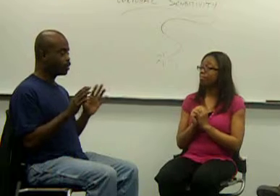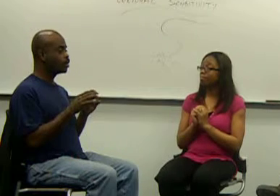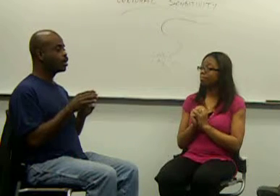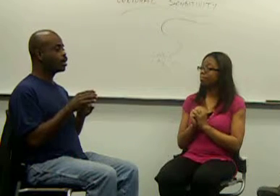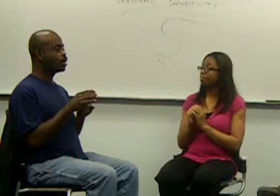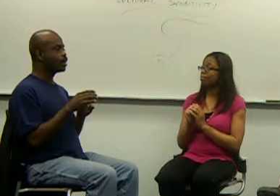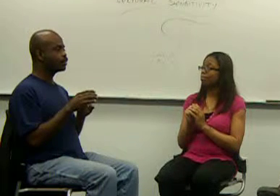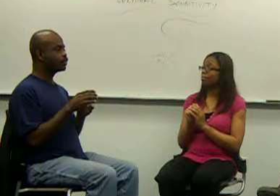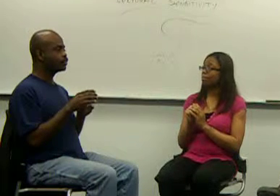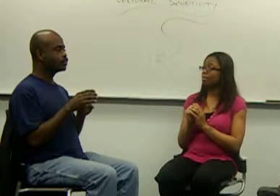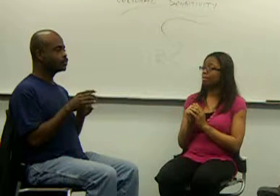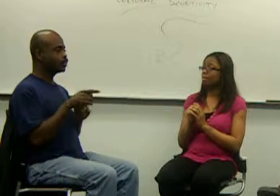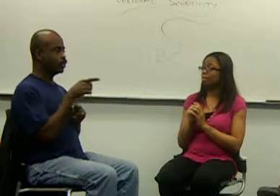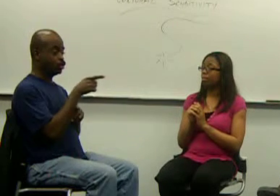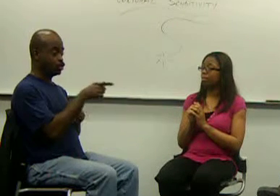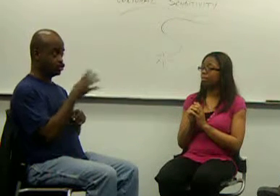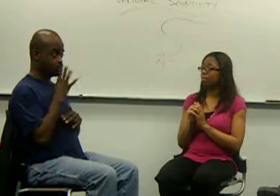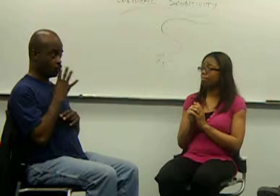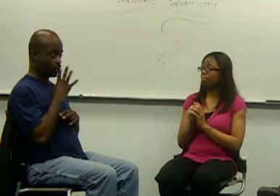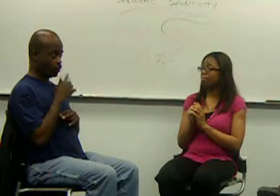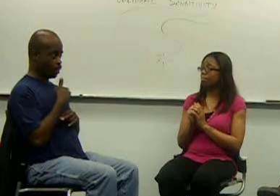So have you encountered many?